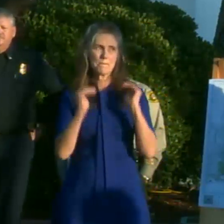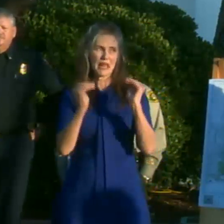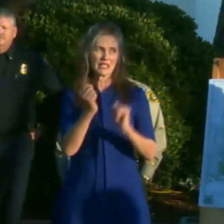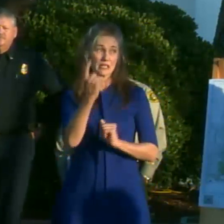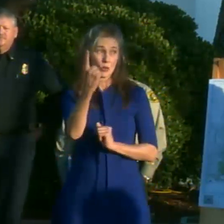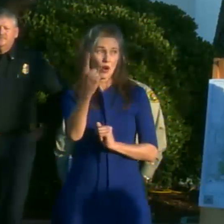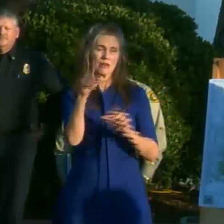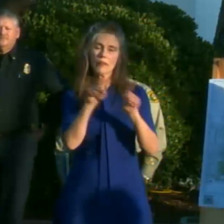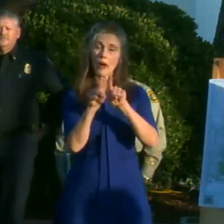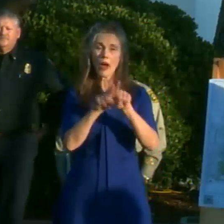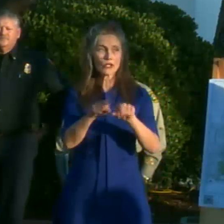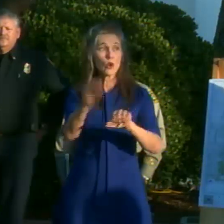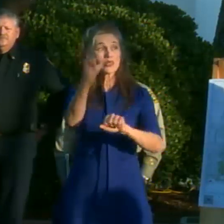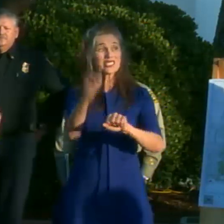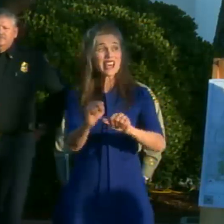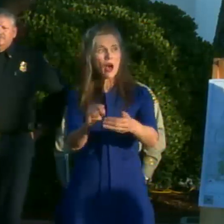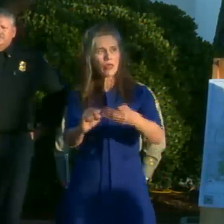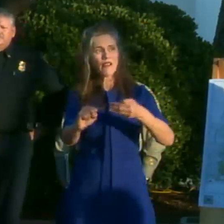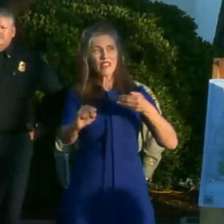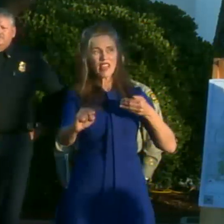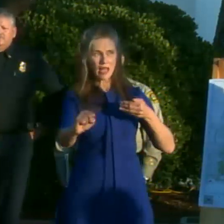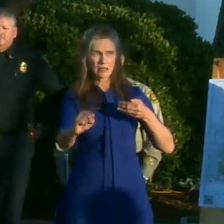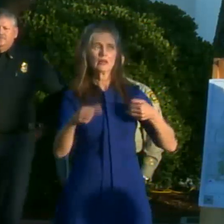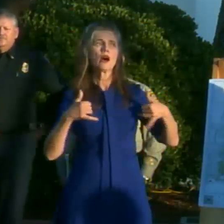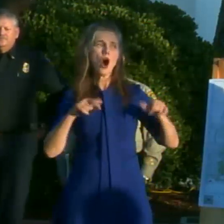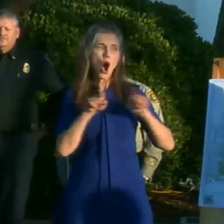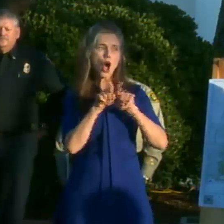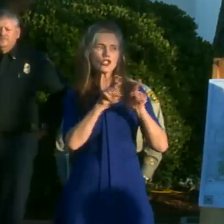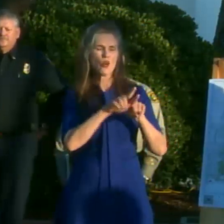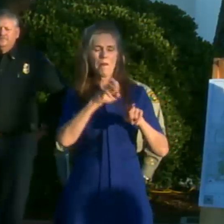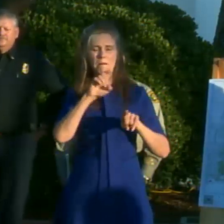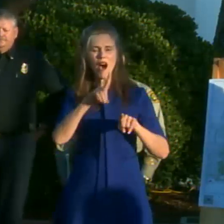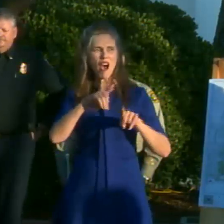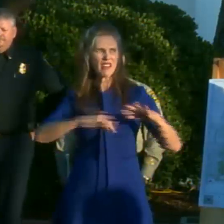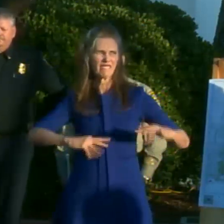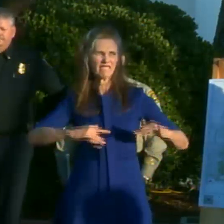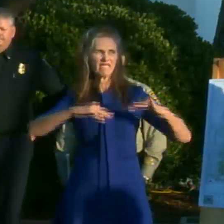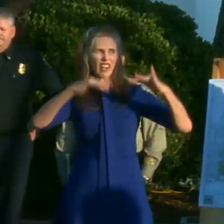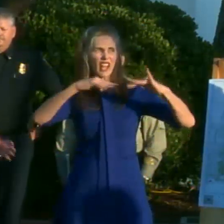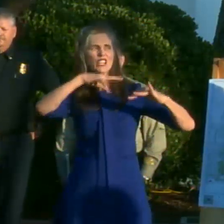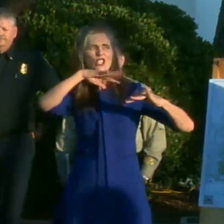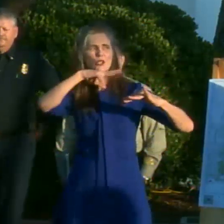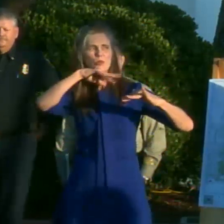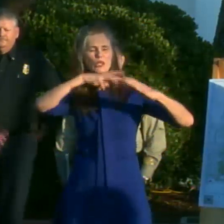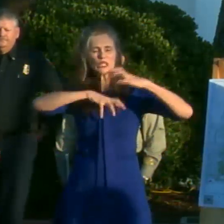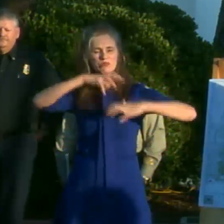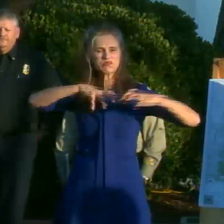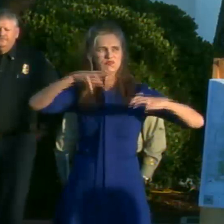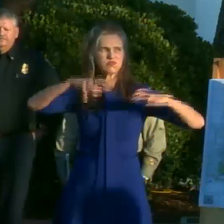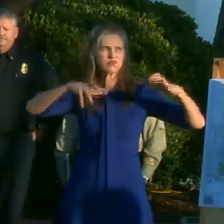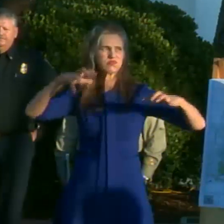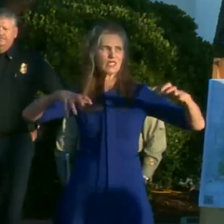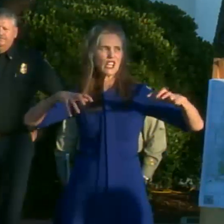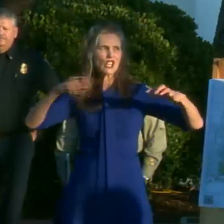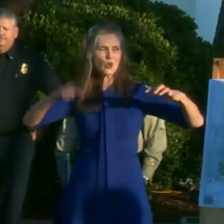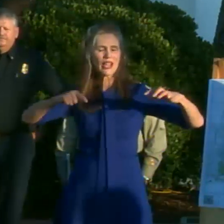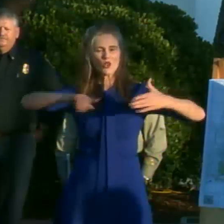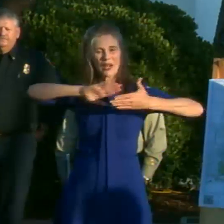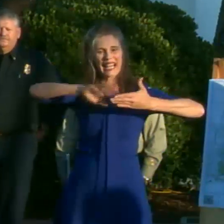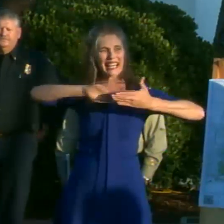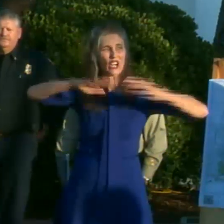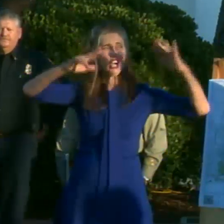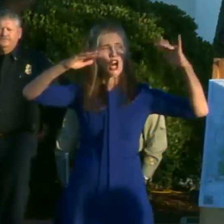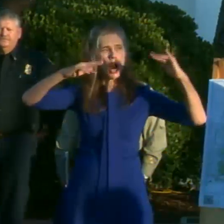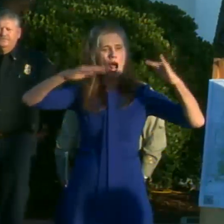south of there that are flooded with mud and debris. that they're working to get cleared